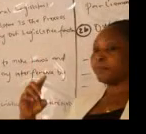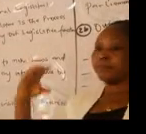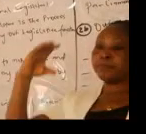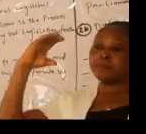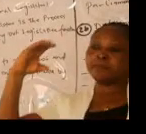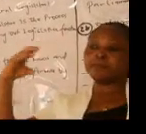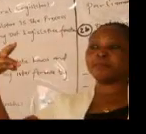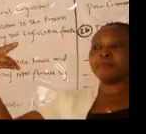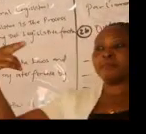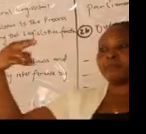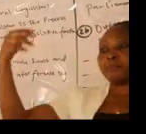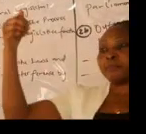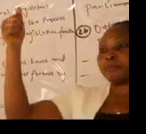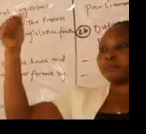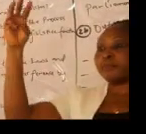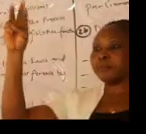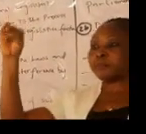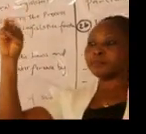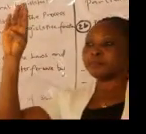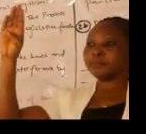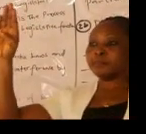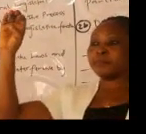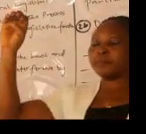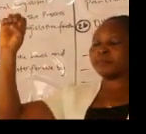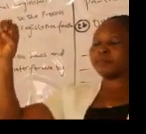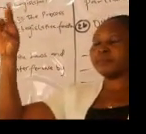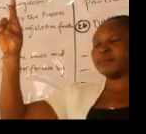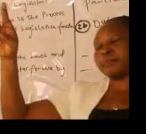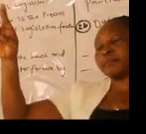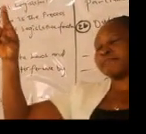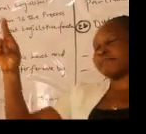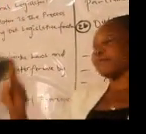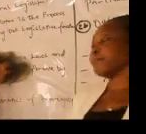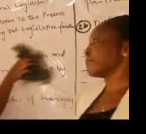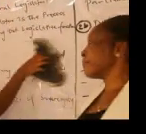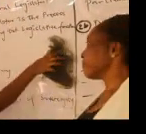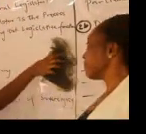chamber. So the definition of unicameral on the board.